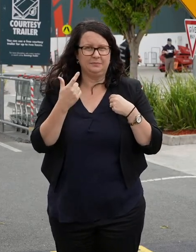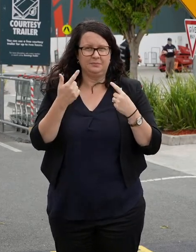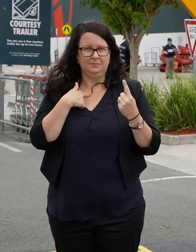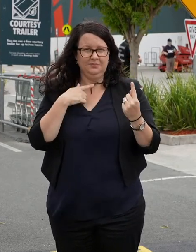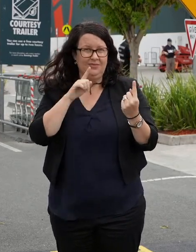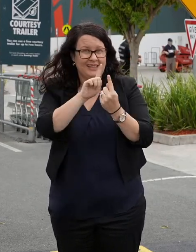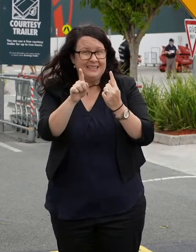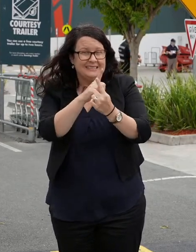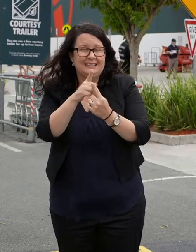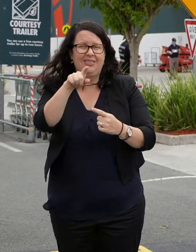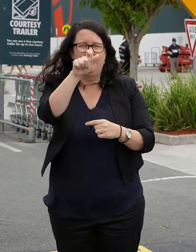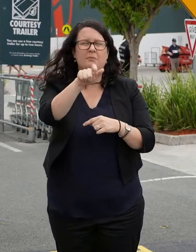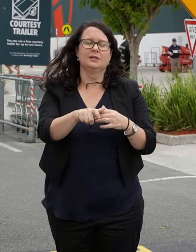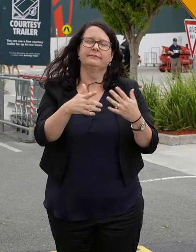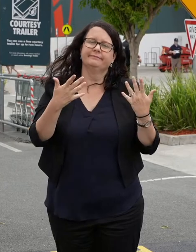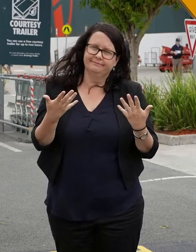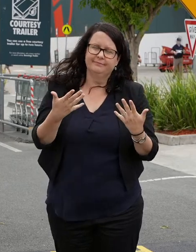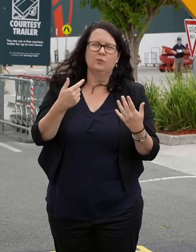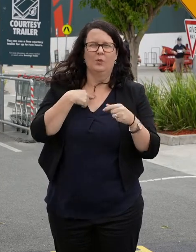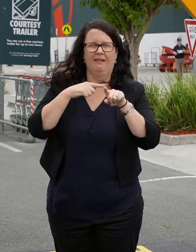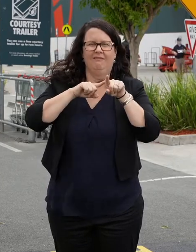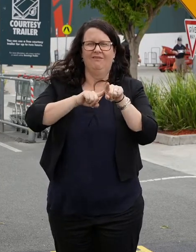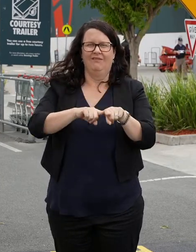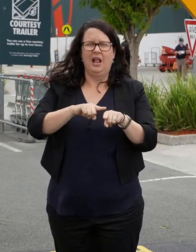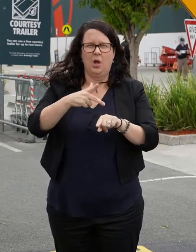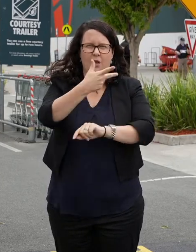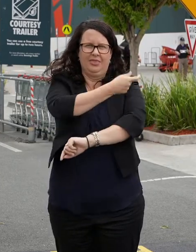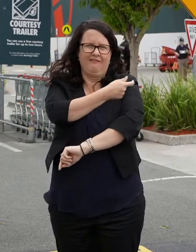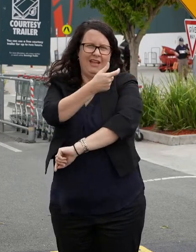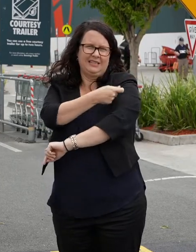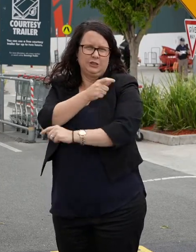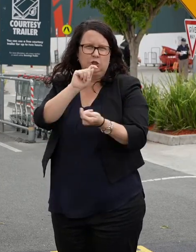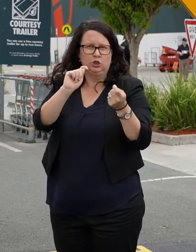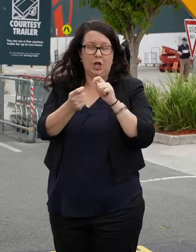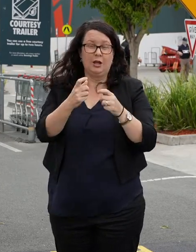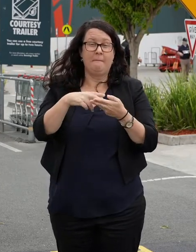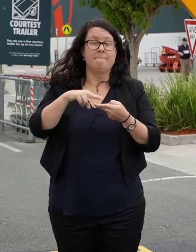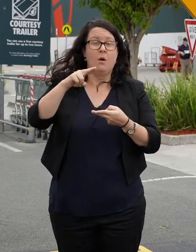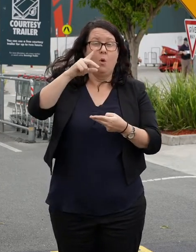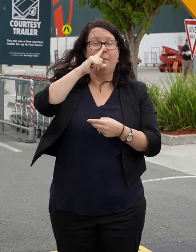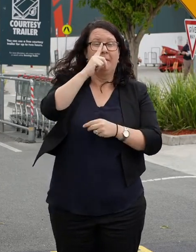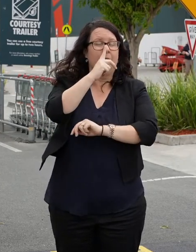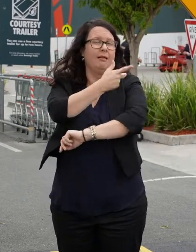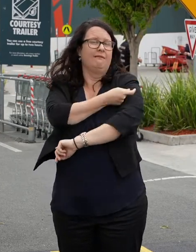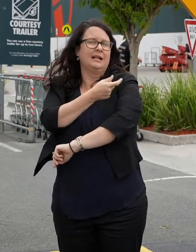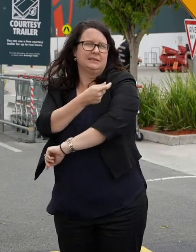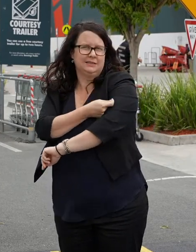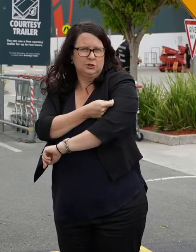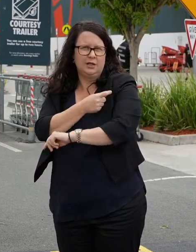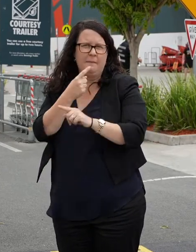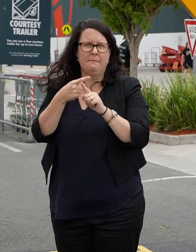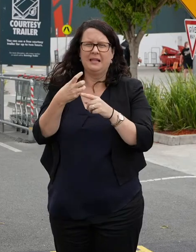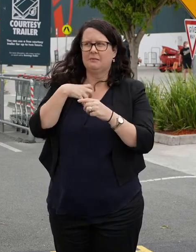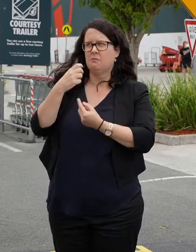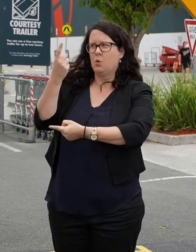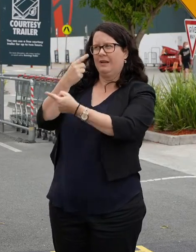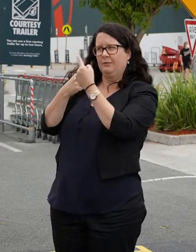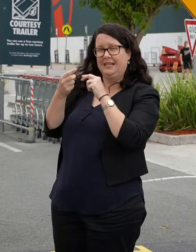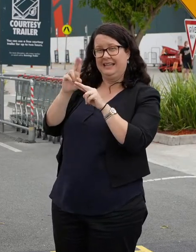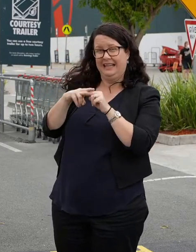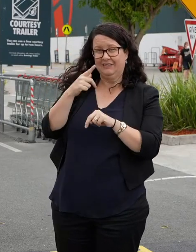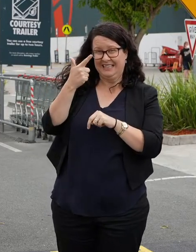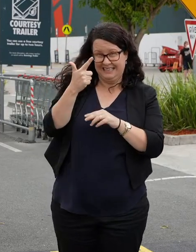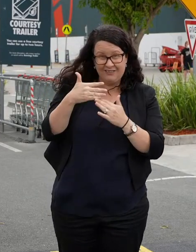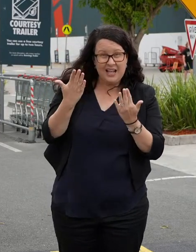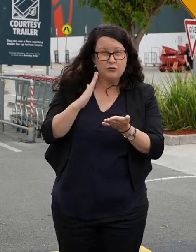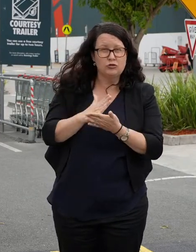casual contacts. We'll take that advice as our vaccination rates increase and as the evidence comes forward about whether 7 days